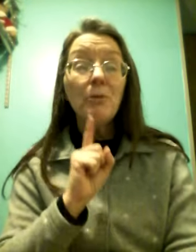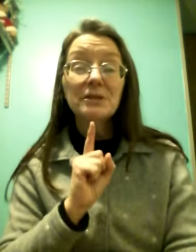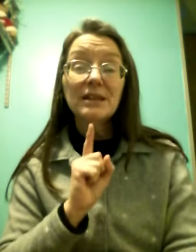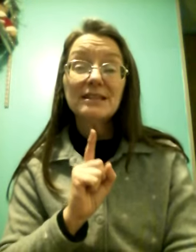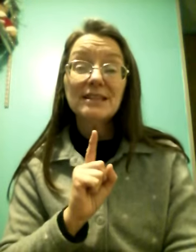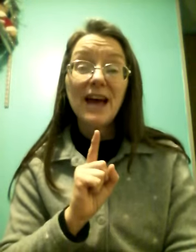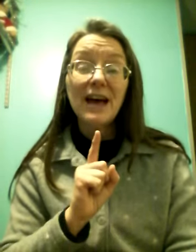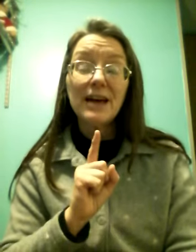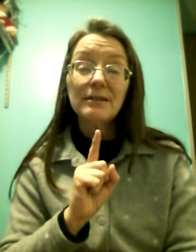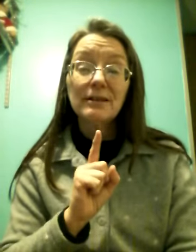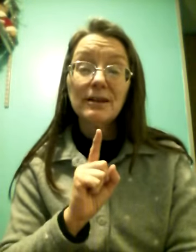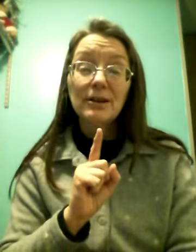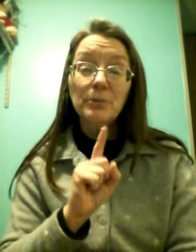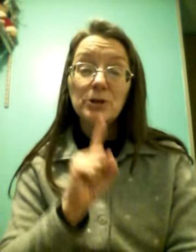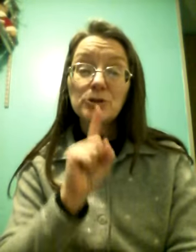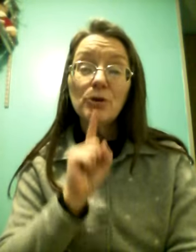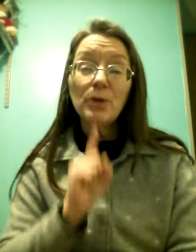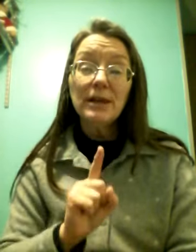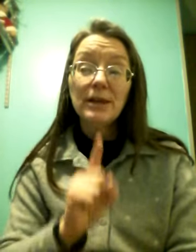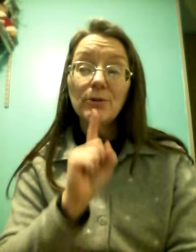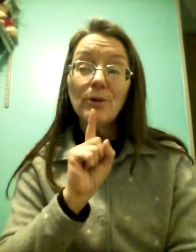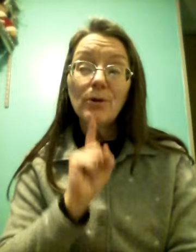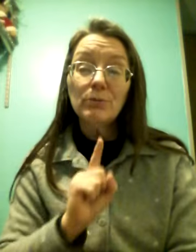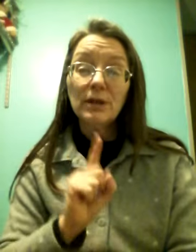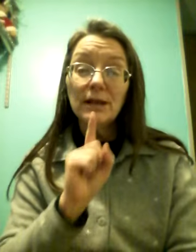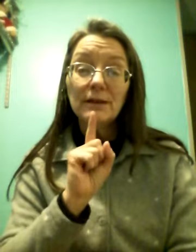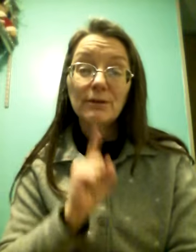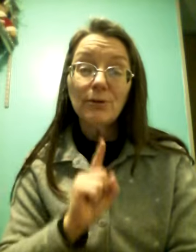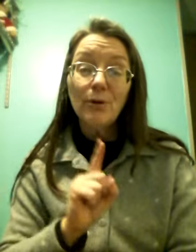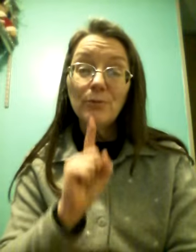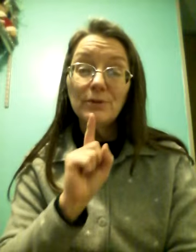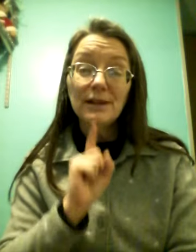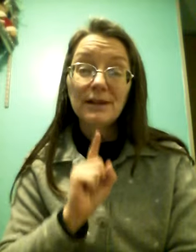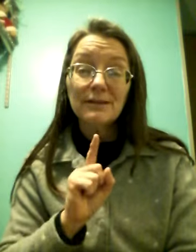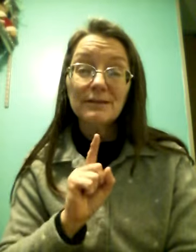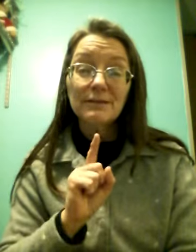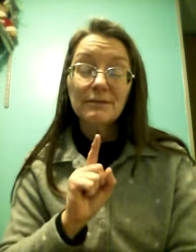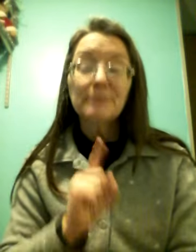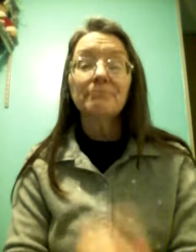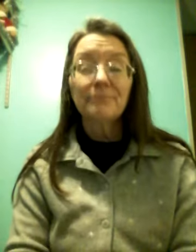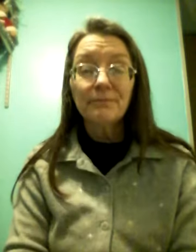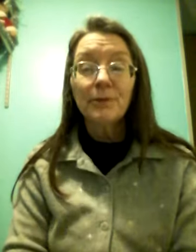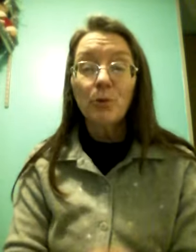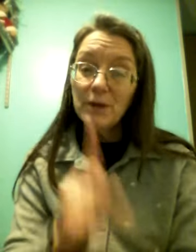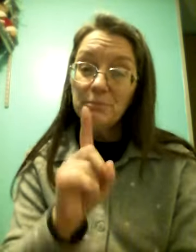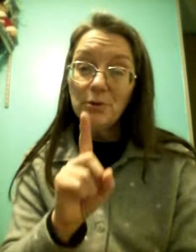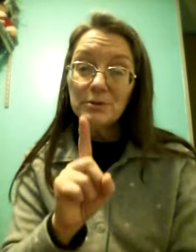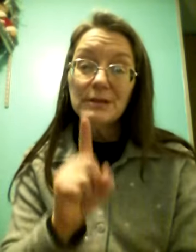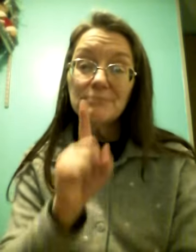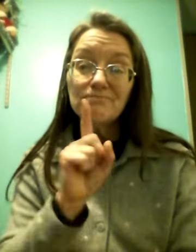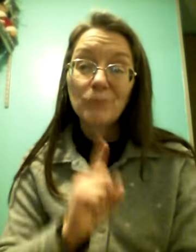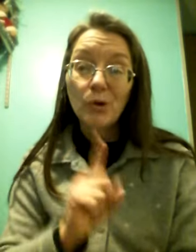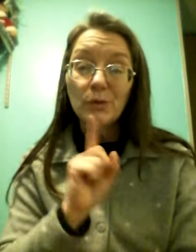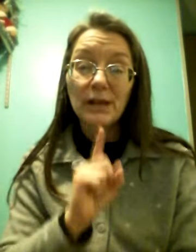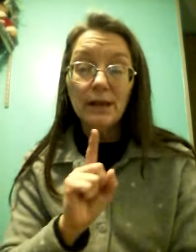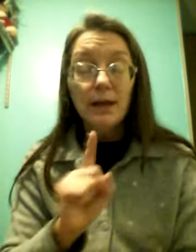like sad, but showing that you're lonely, lonely. One person, lonely.